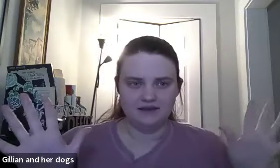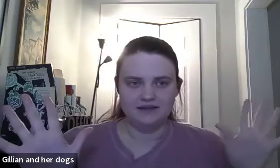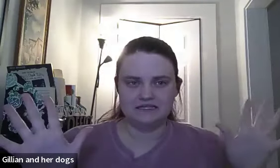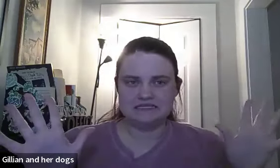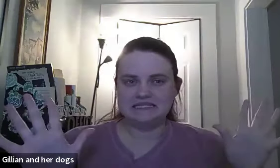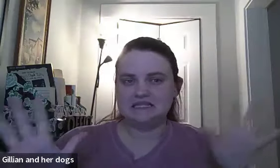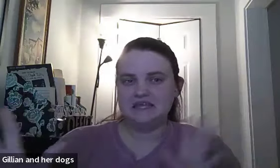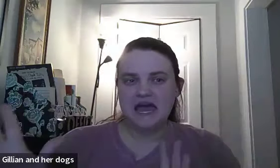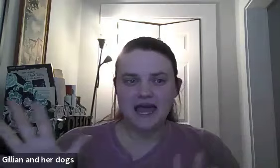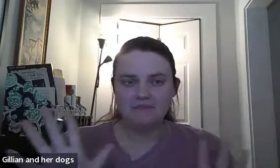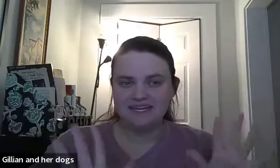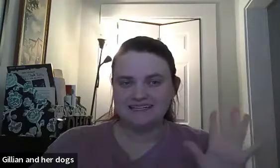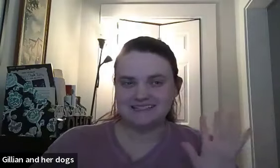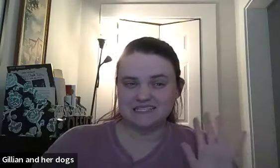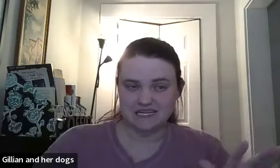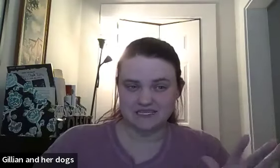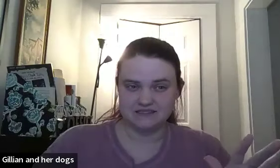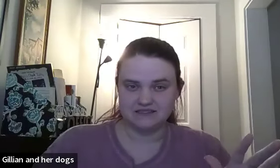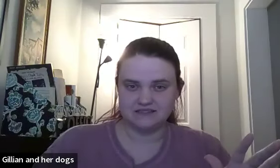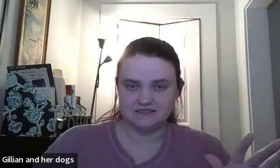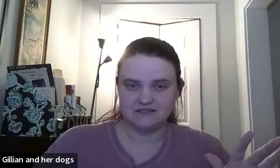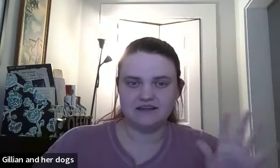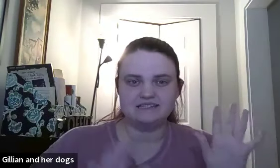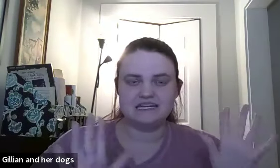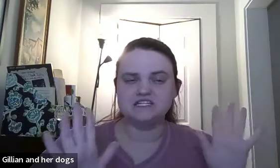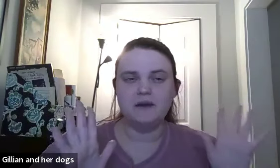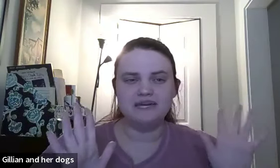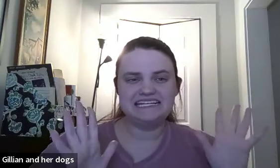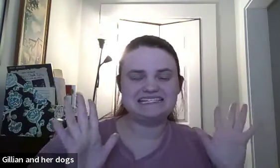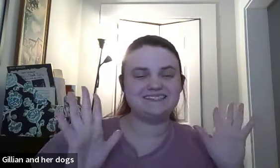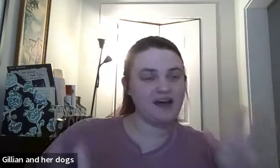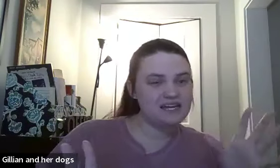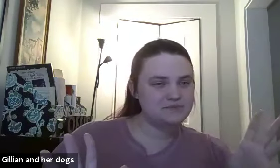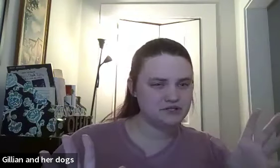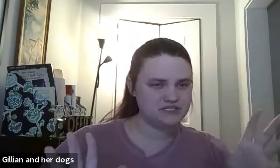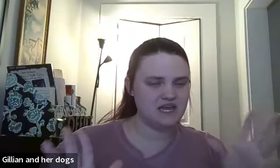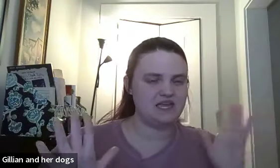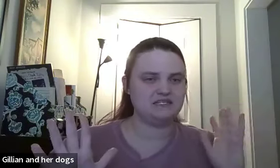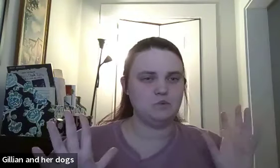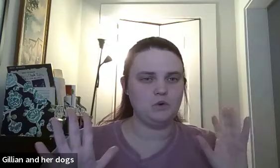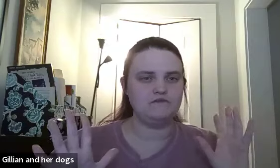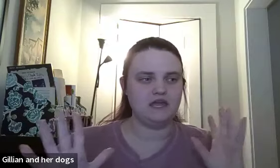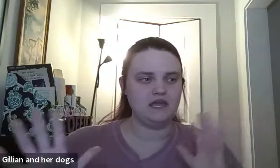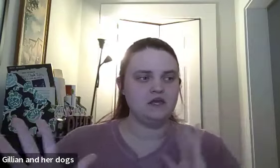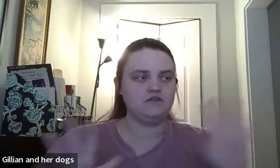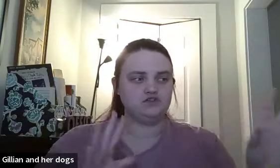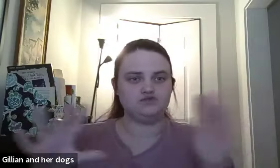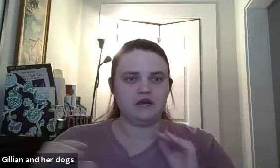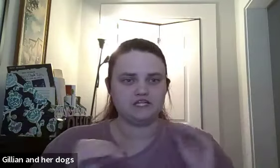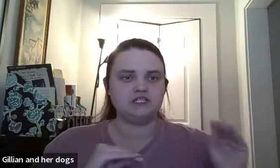Okay, does that make sense? Like I said, it's not many signs per se. It's more of the